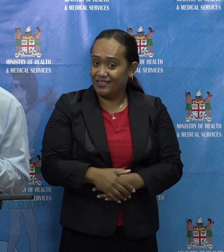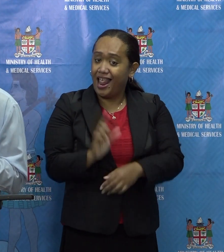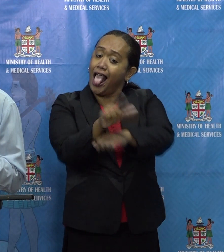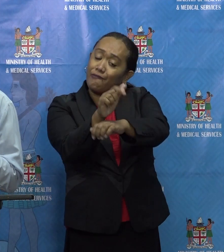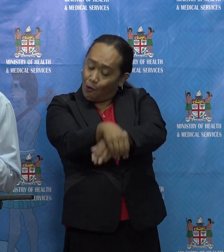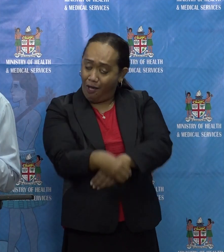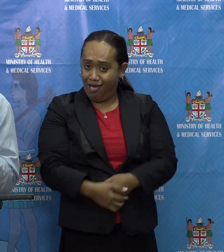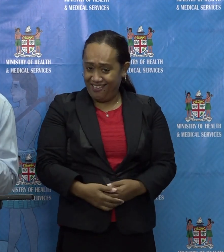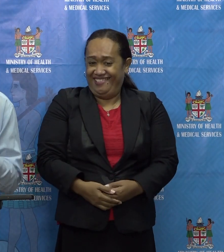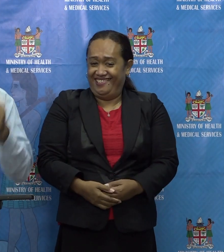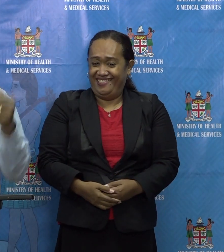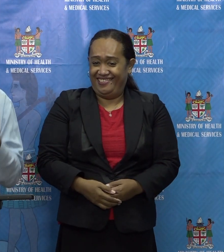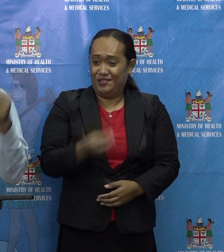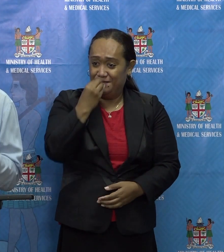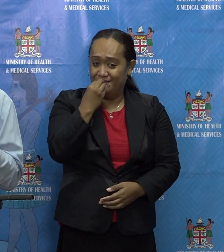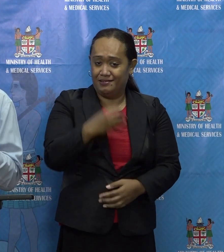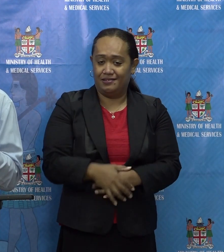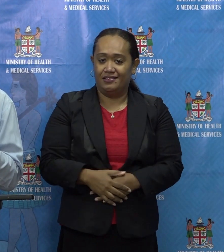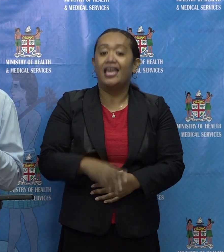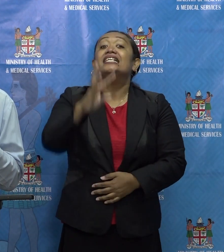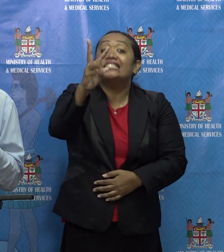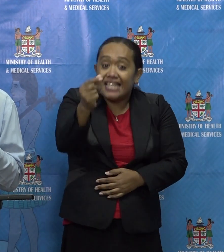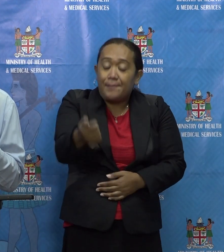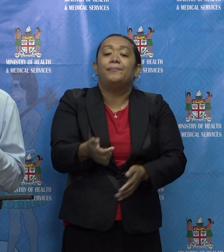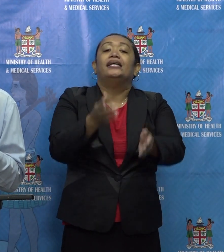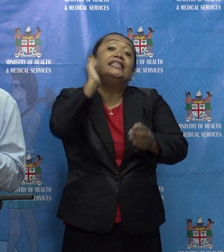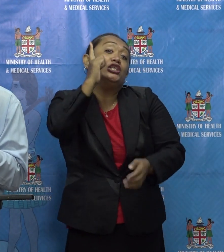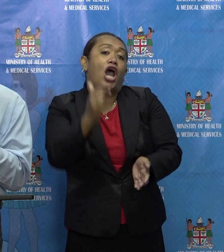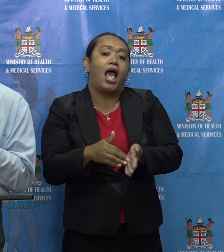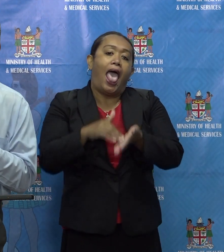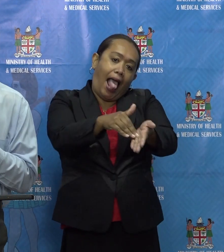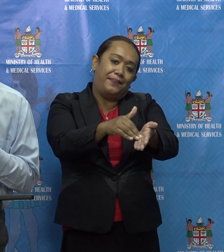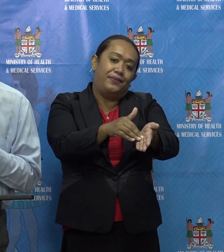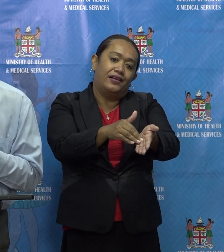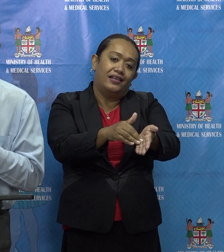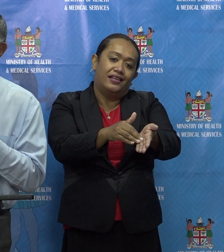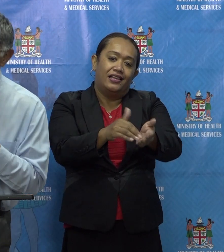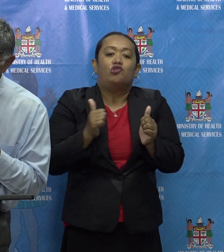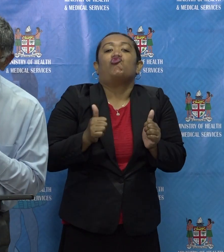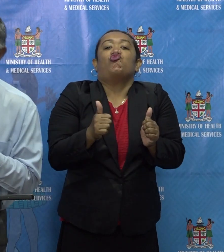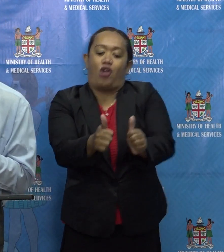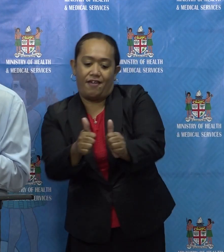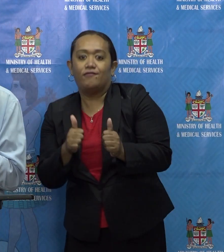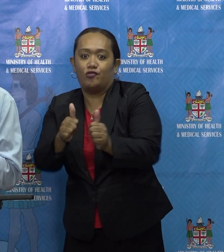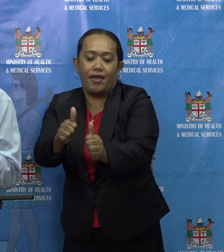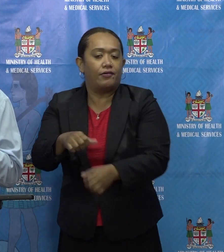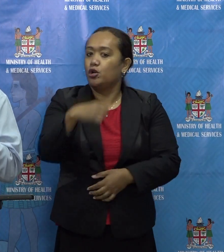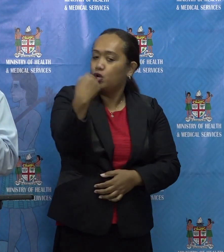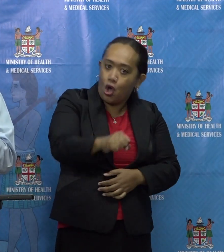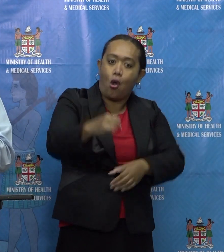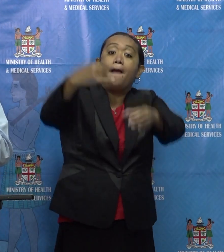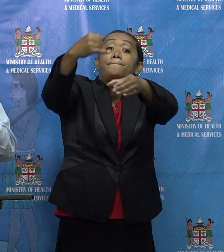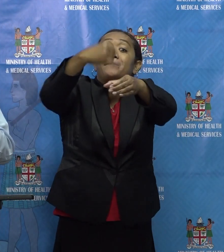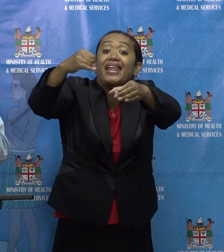We also have civil servants who drive the vehicle. But they don't go and take the swab, they don't go and talk to the person. They